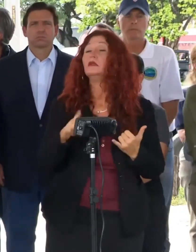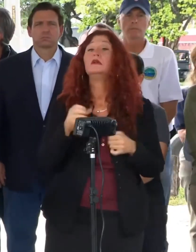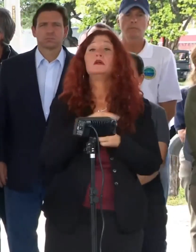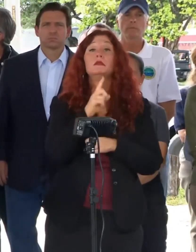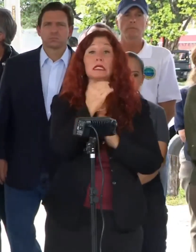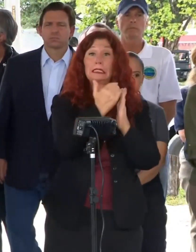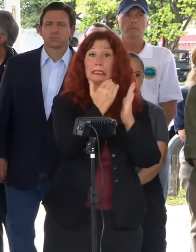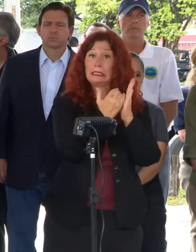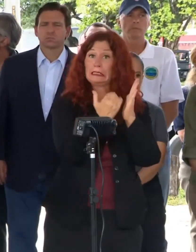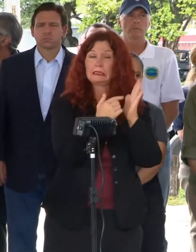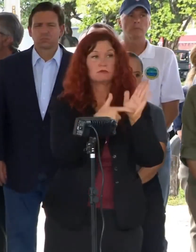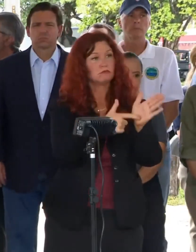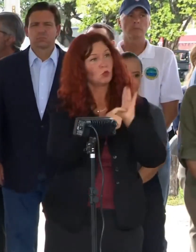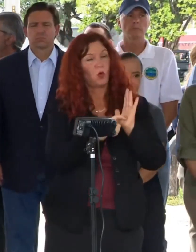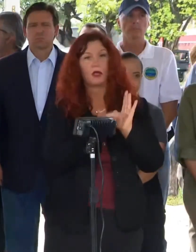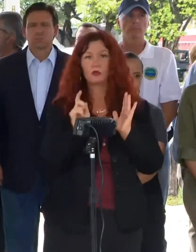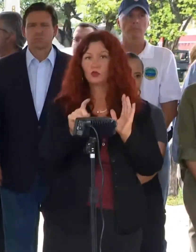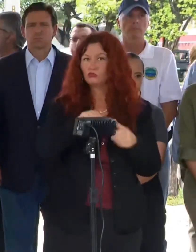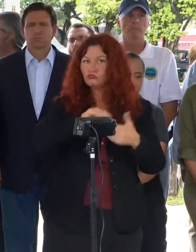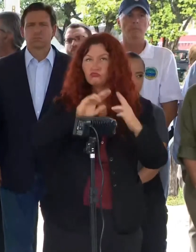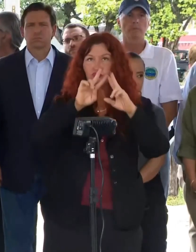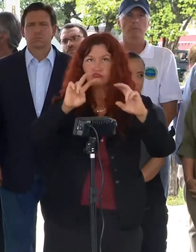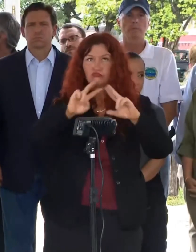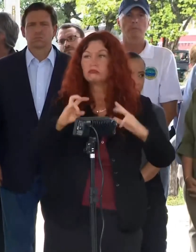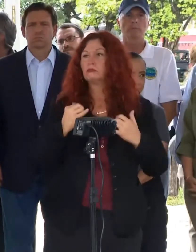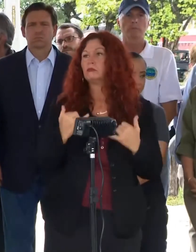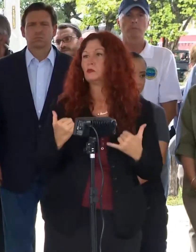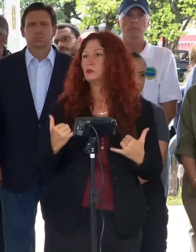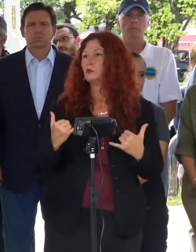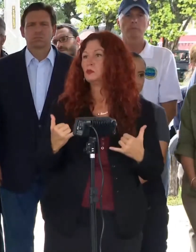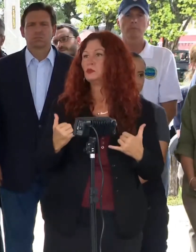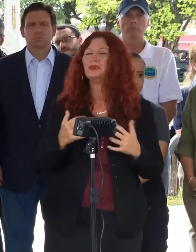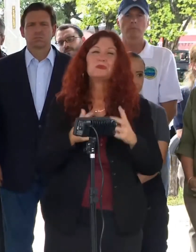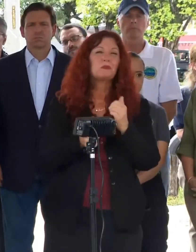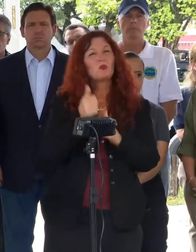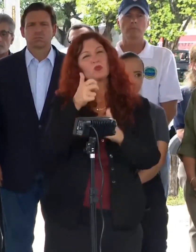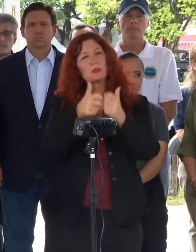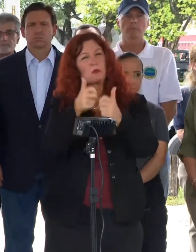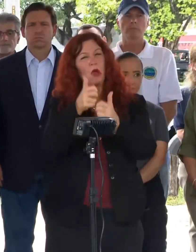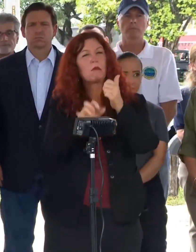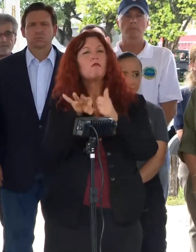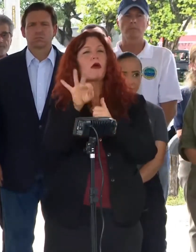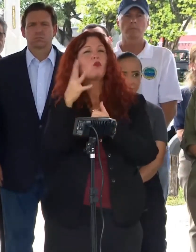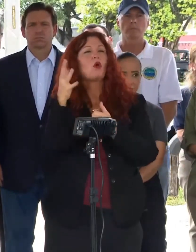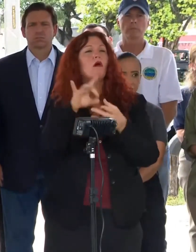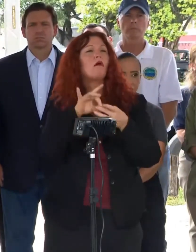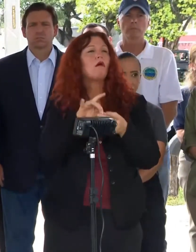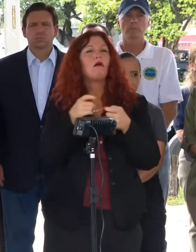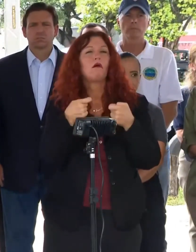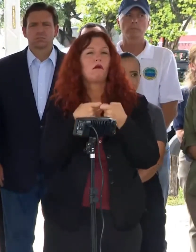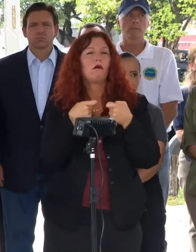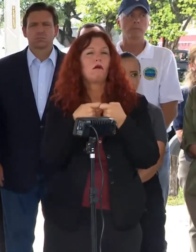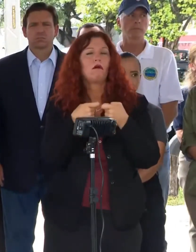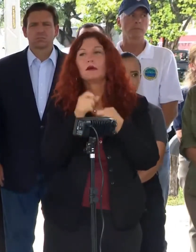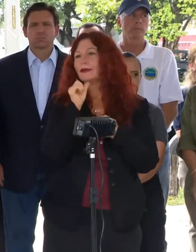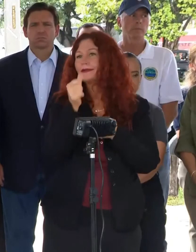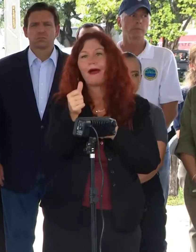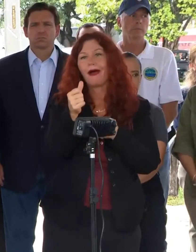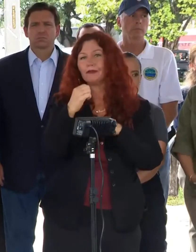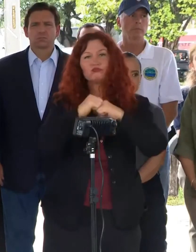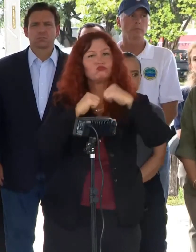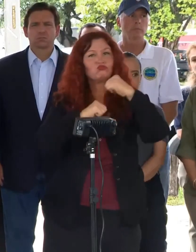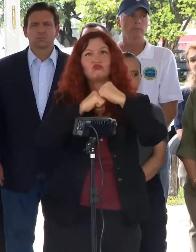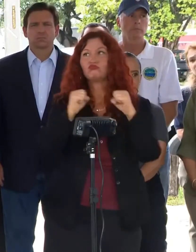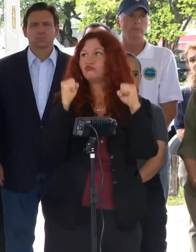have their issues addressed. They mostly they're electrical issues, not structural. And as